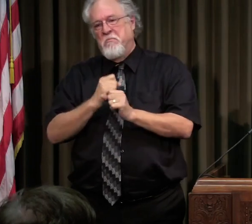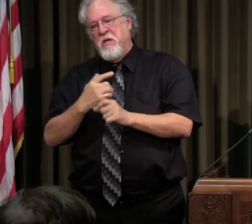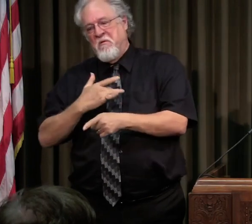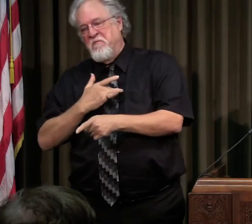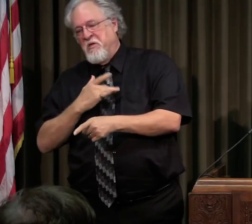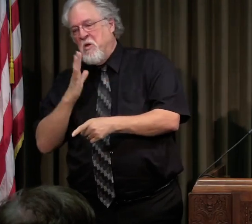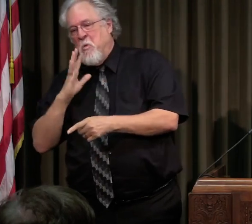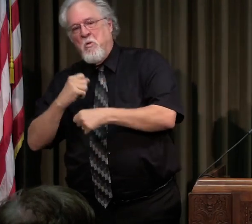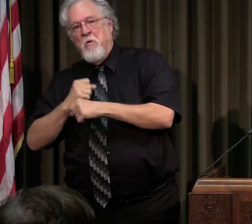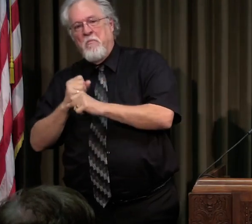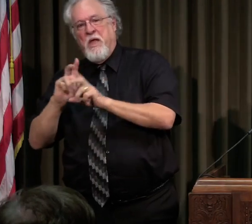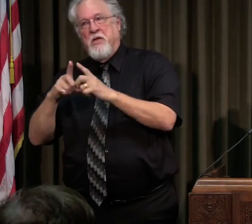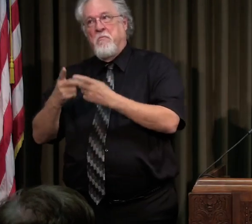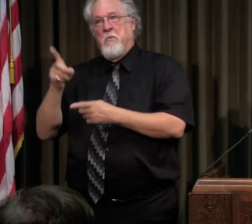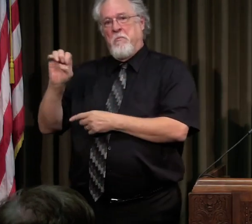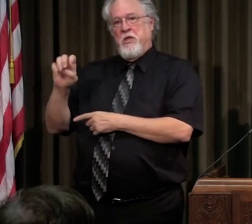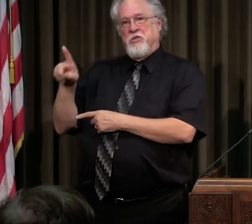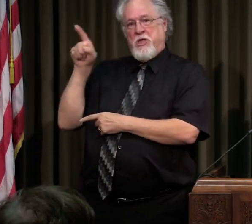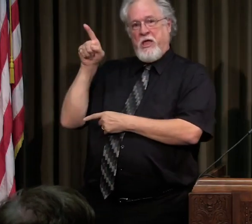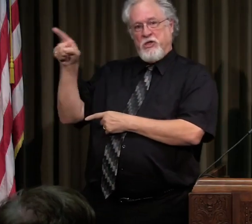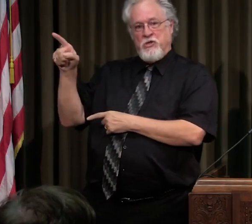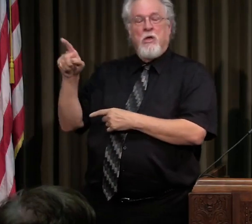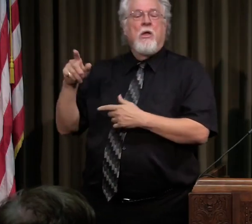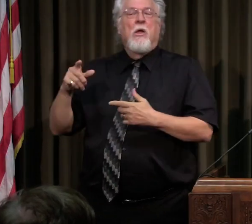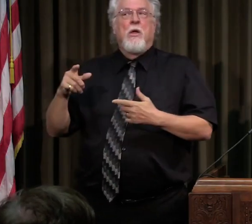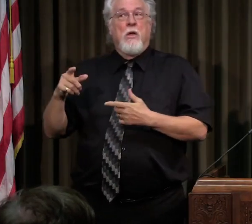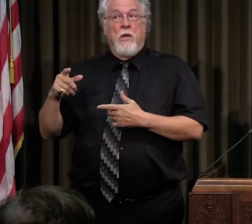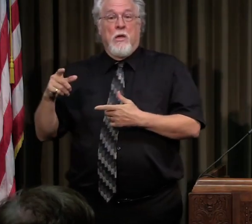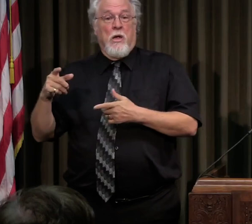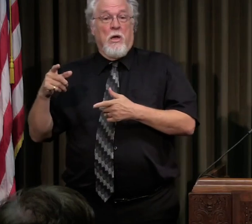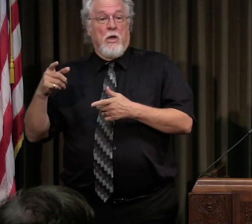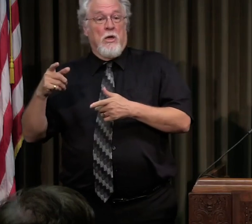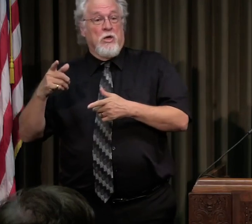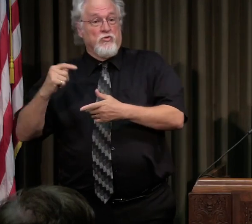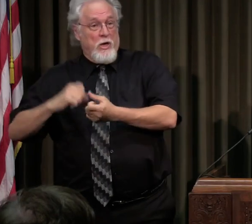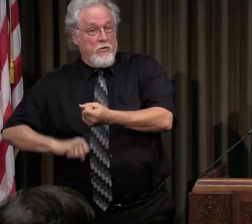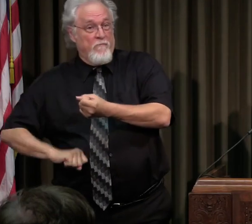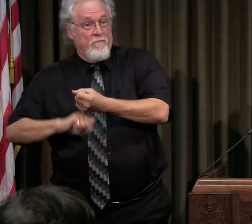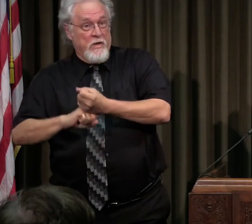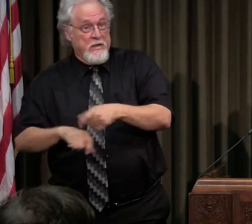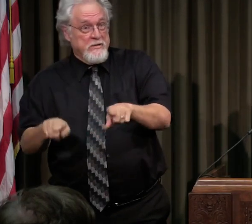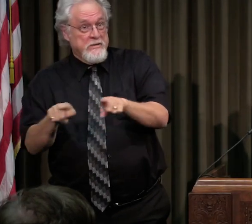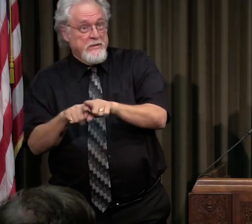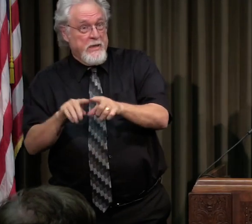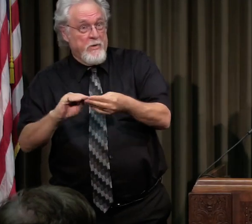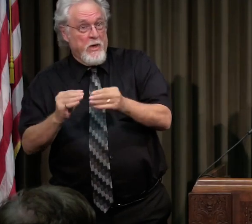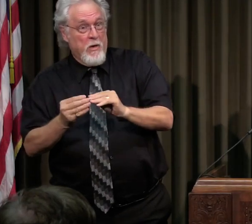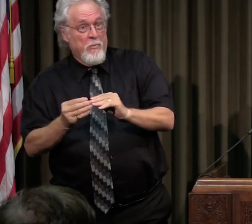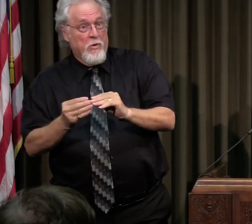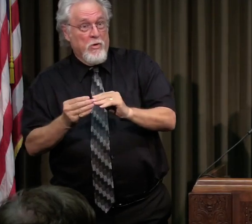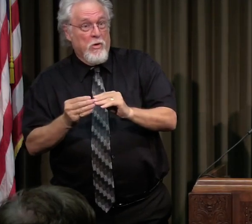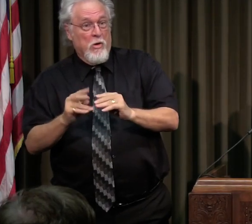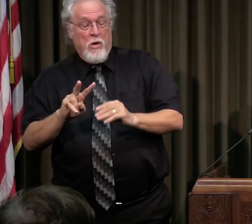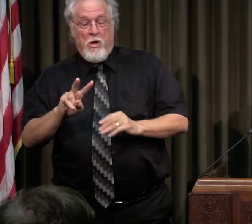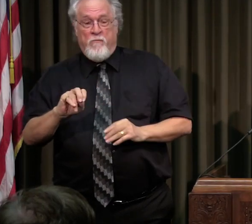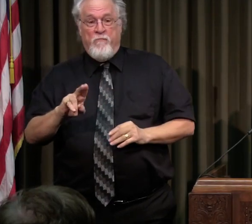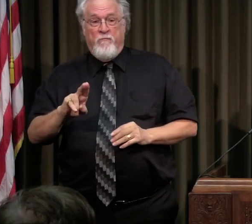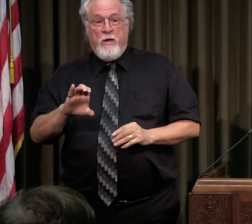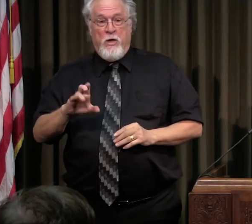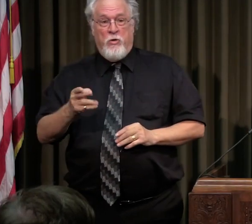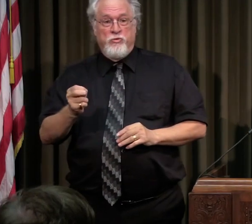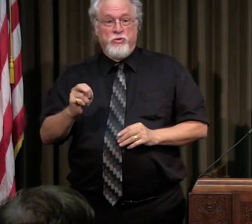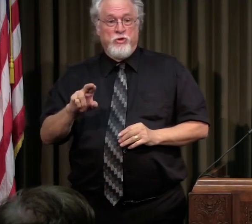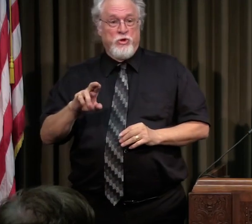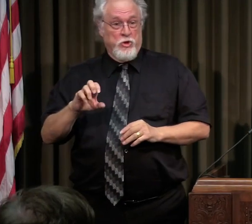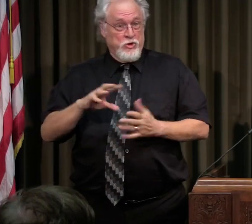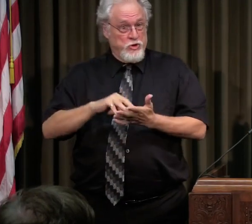get made in the Department of Education as to whether they try to fund the same number of voucher students at the